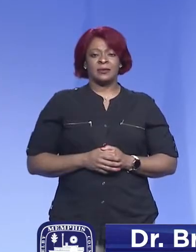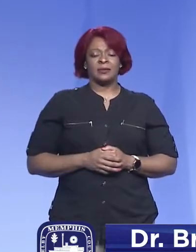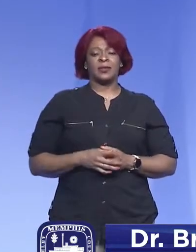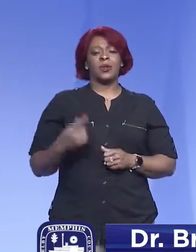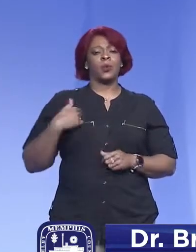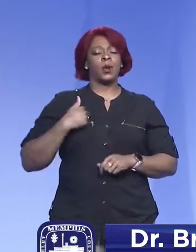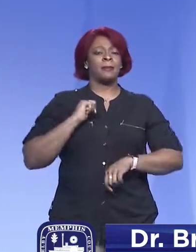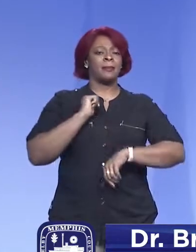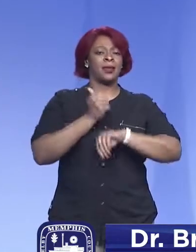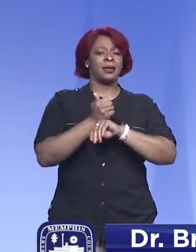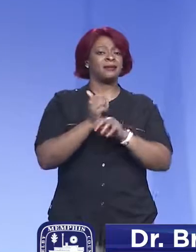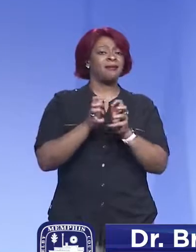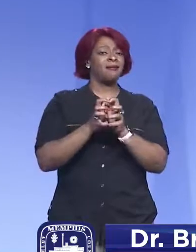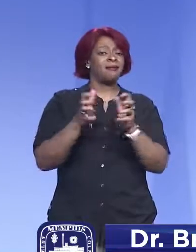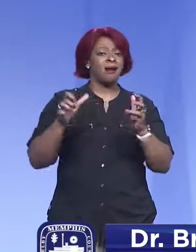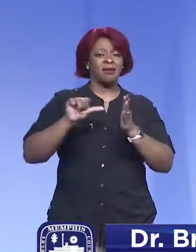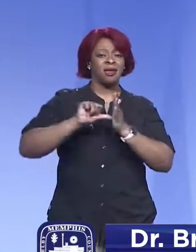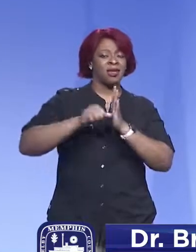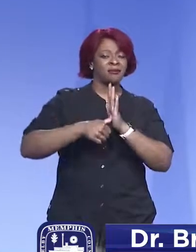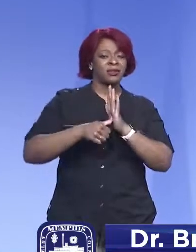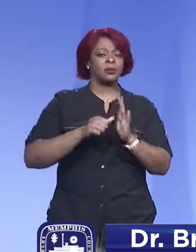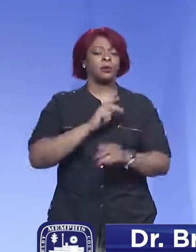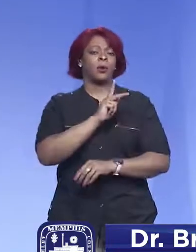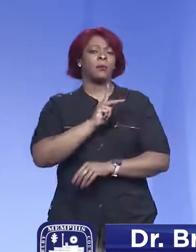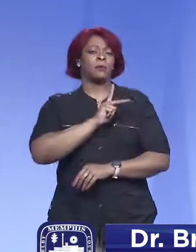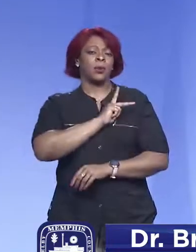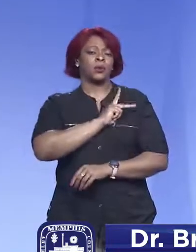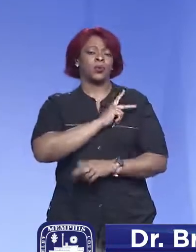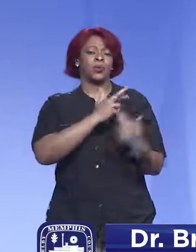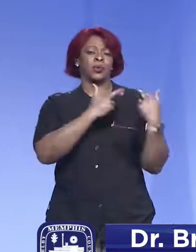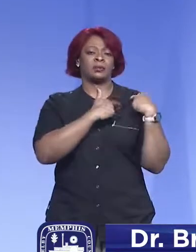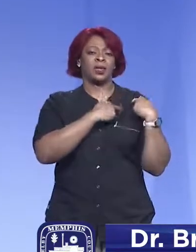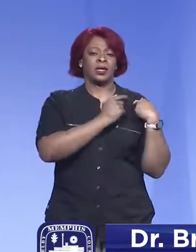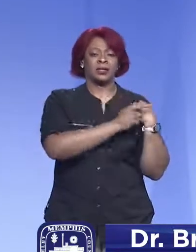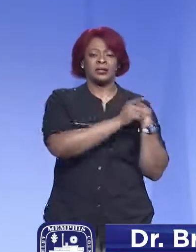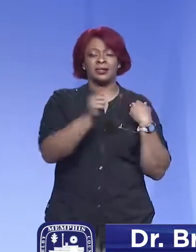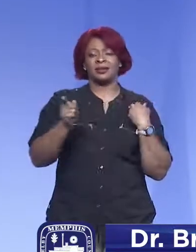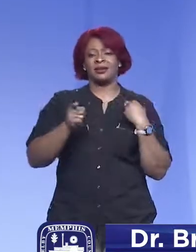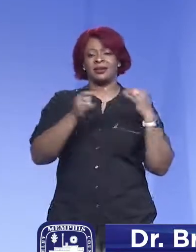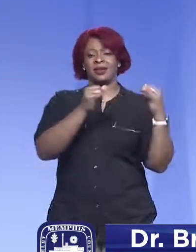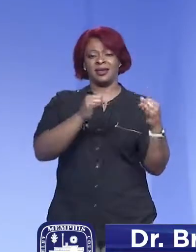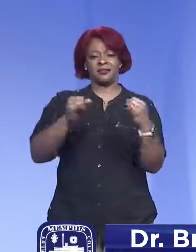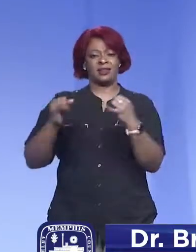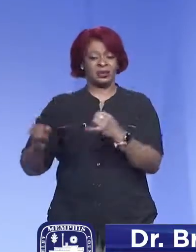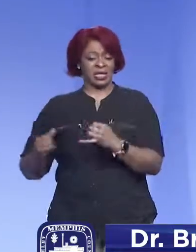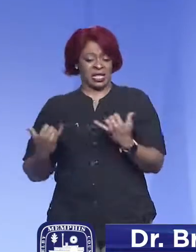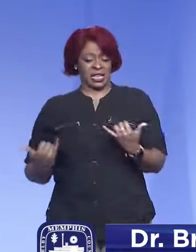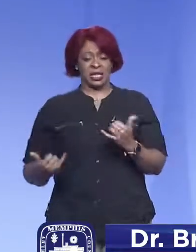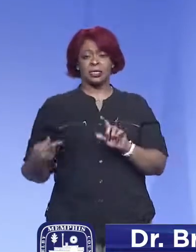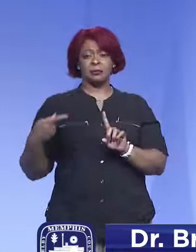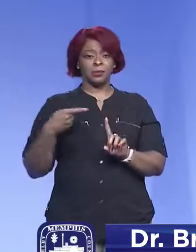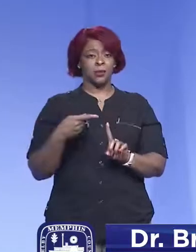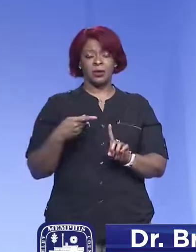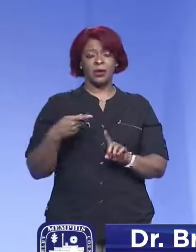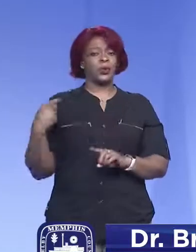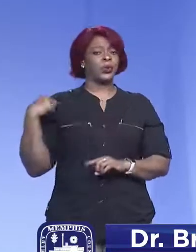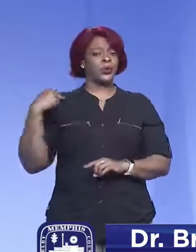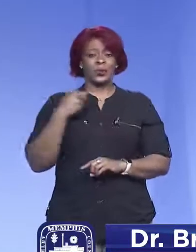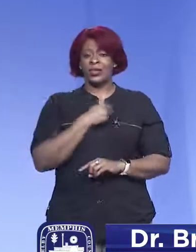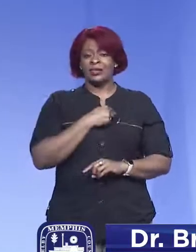placing a lot of emphasis on personal responsibility because at this point we